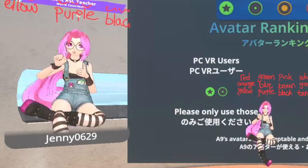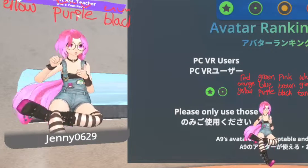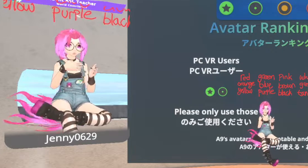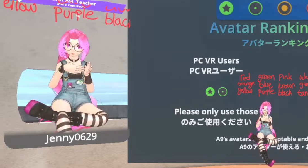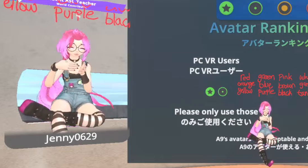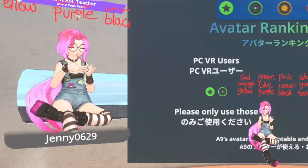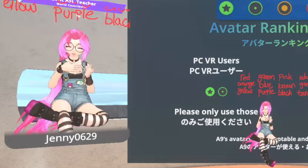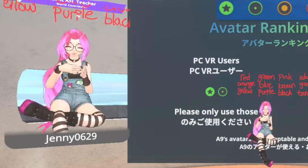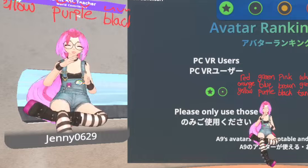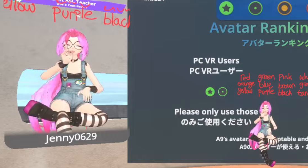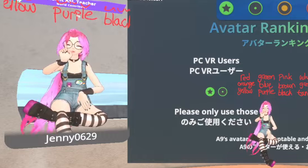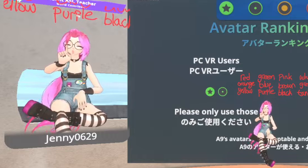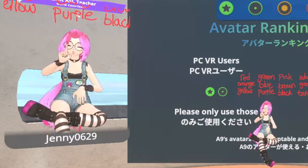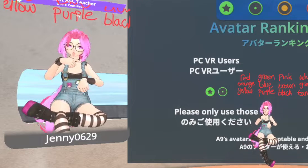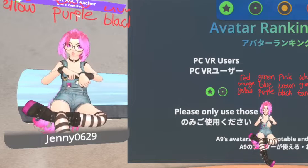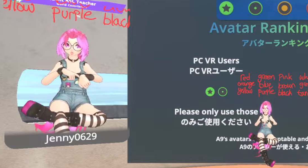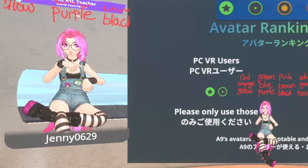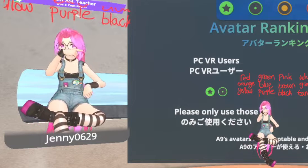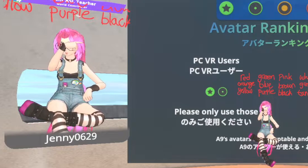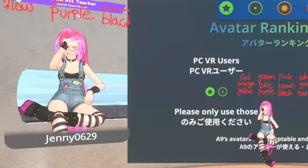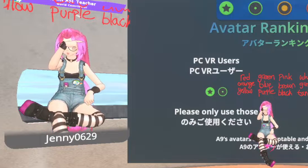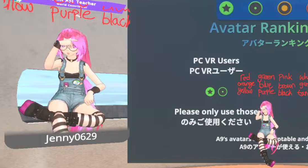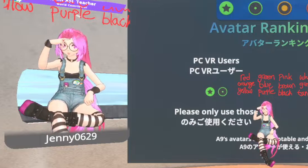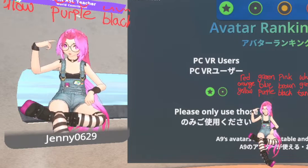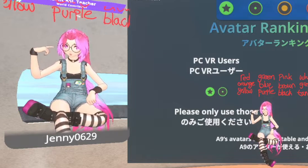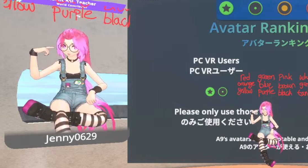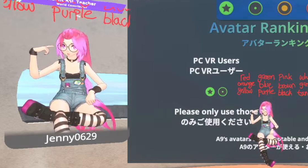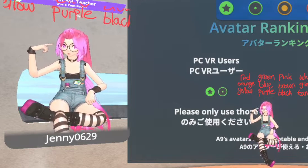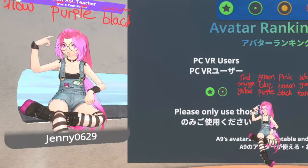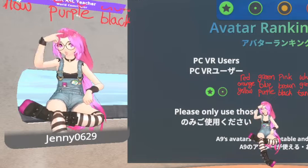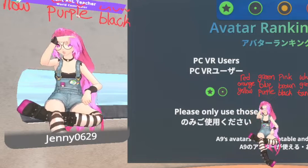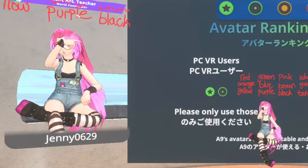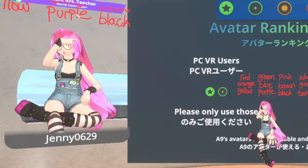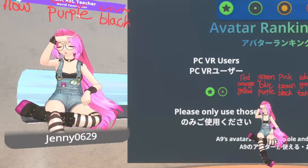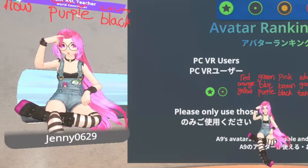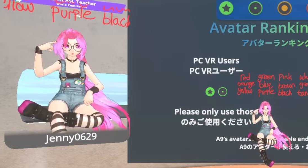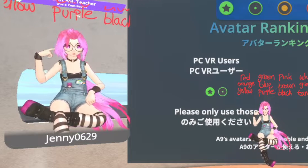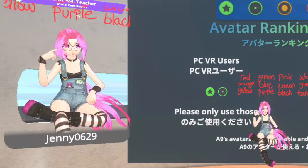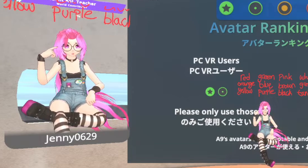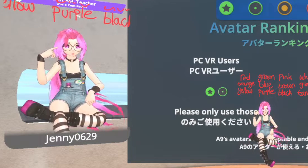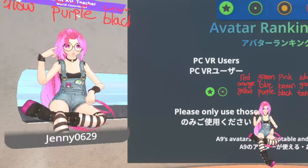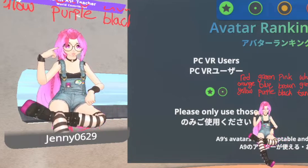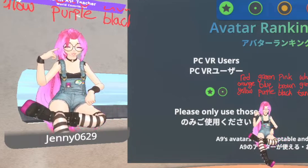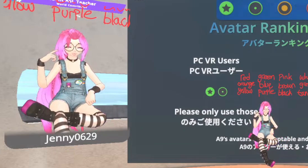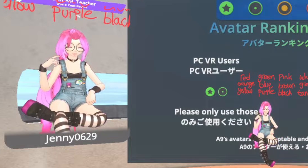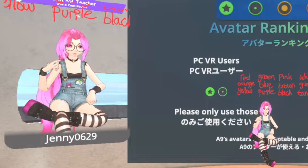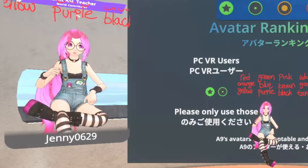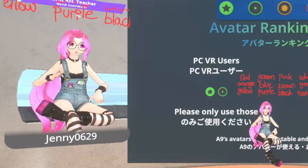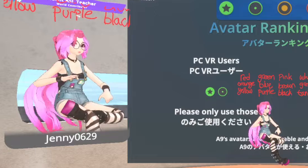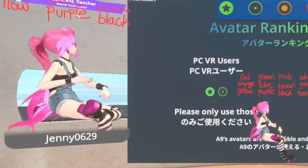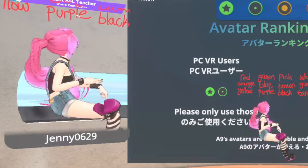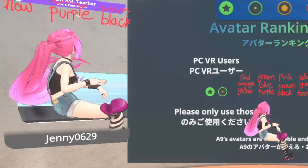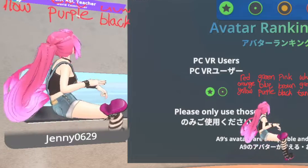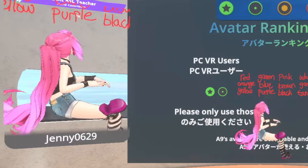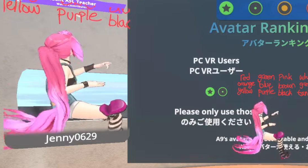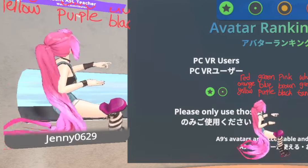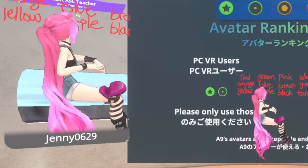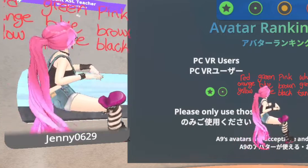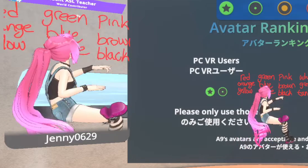and no multiple times. Only one time. Black. Black.